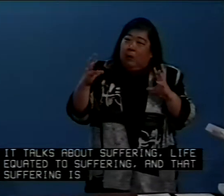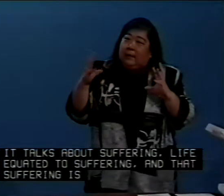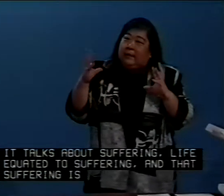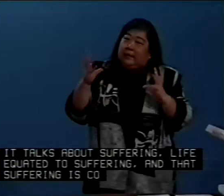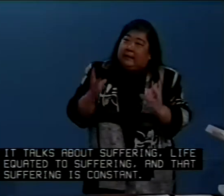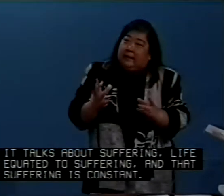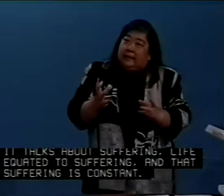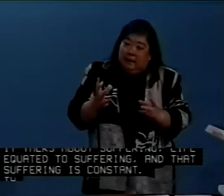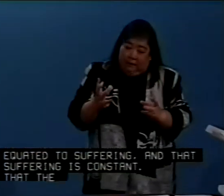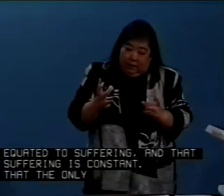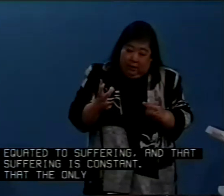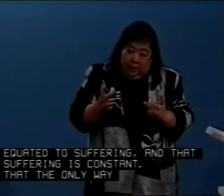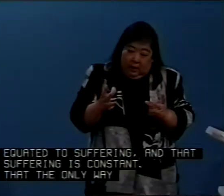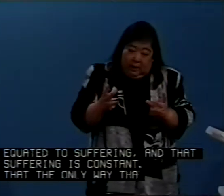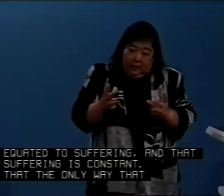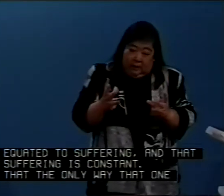can see suffering is